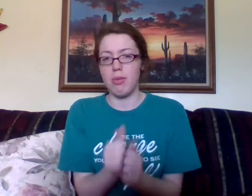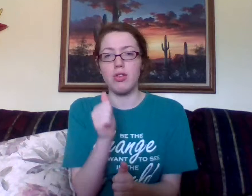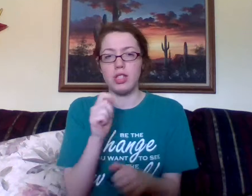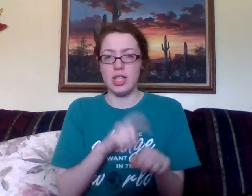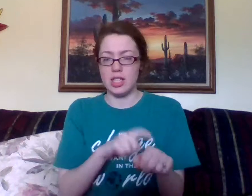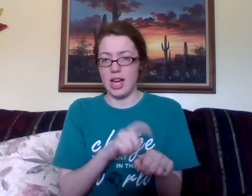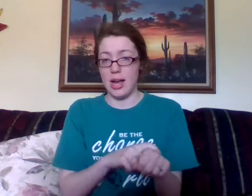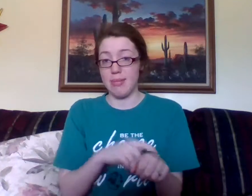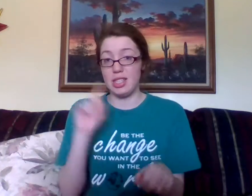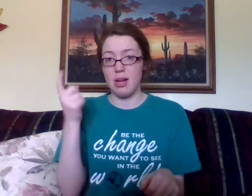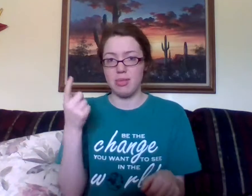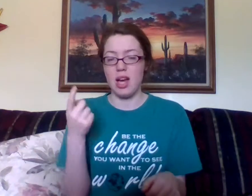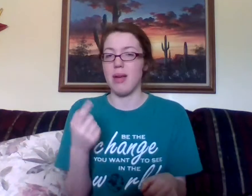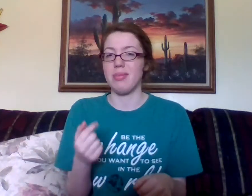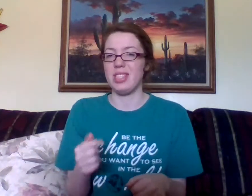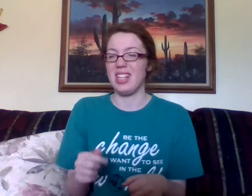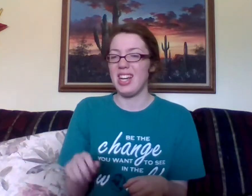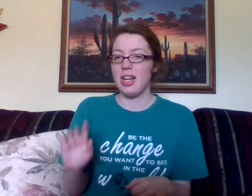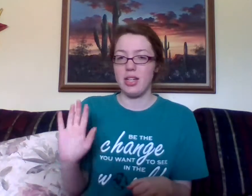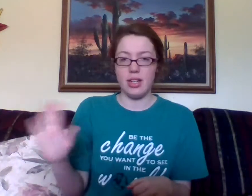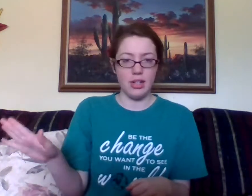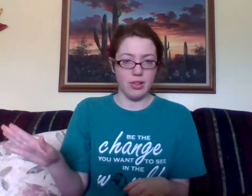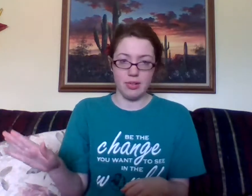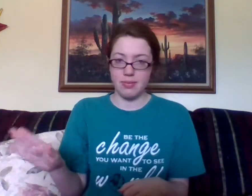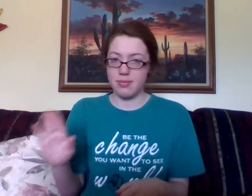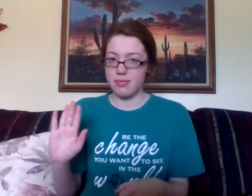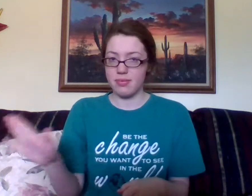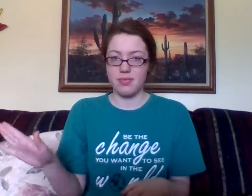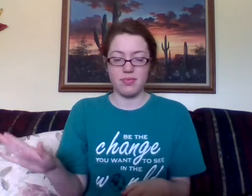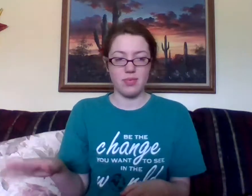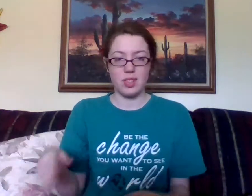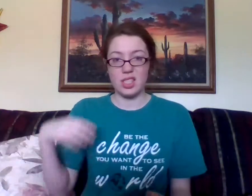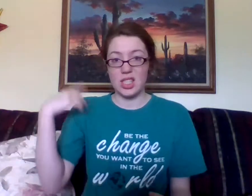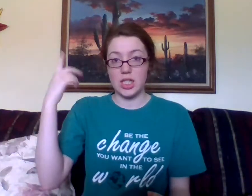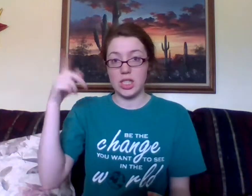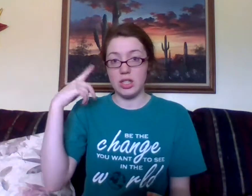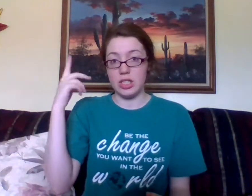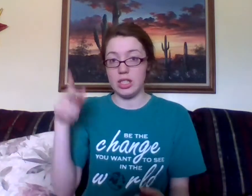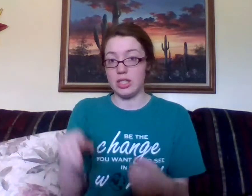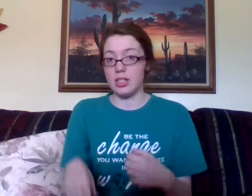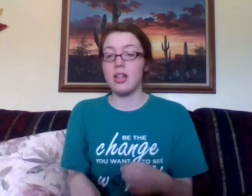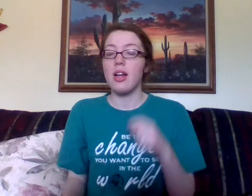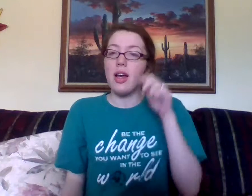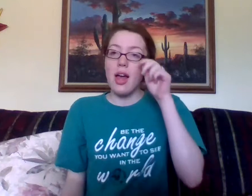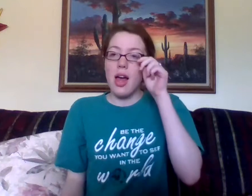most of the time. Sometimes you get your crazy